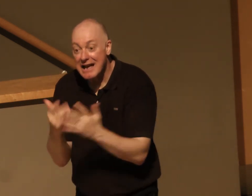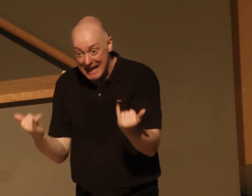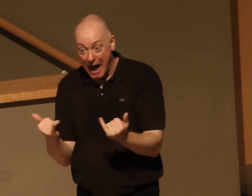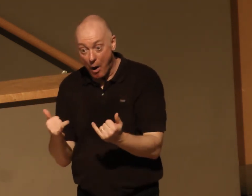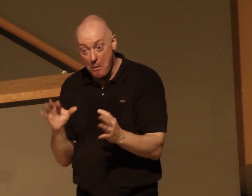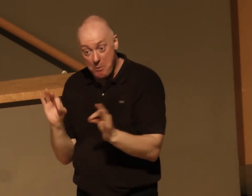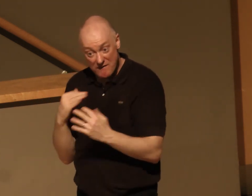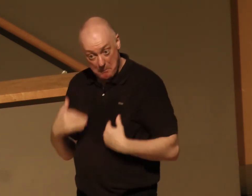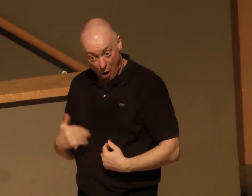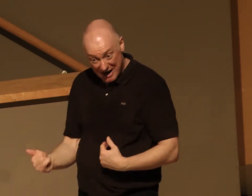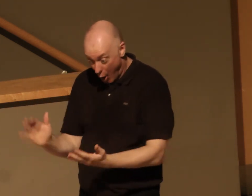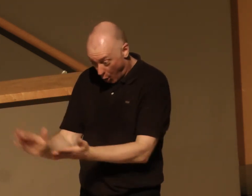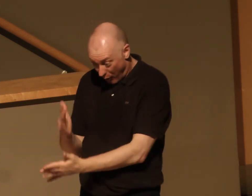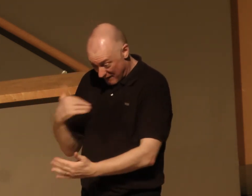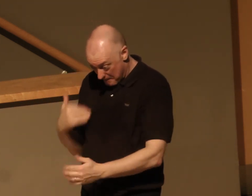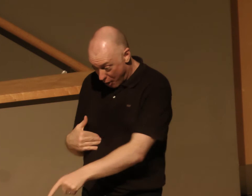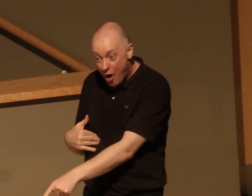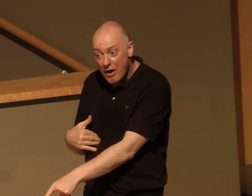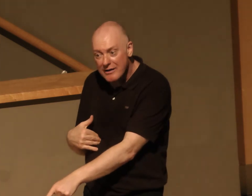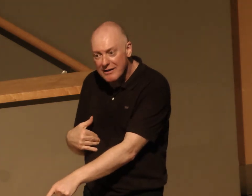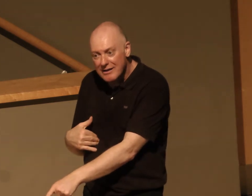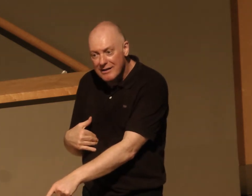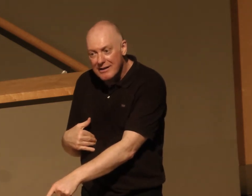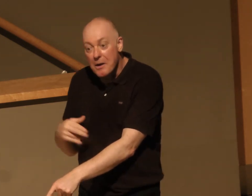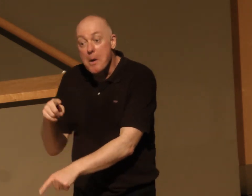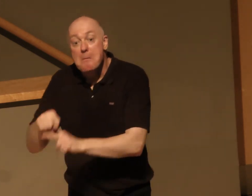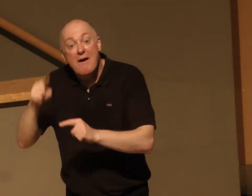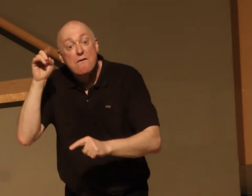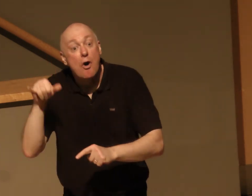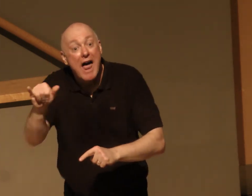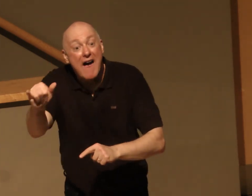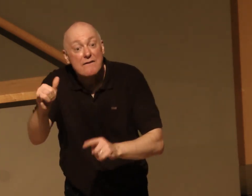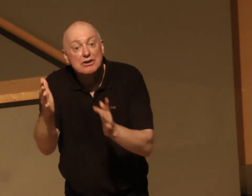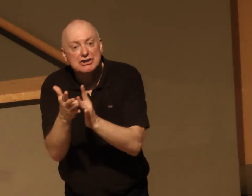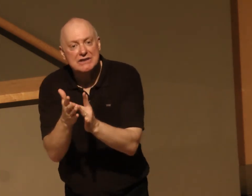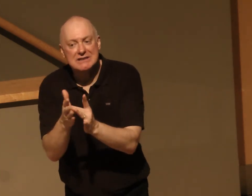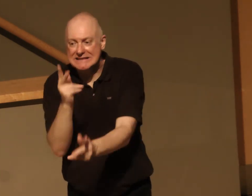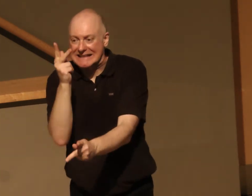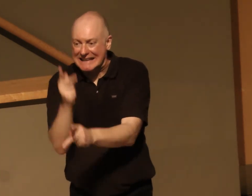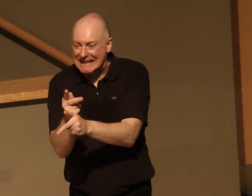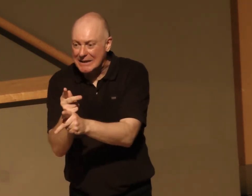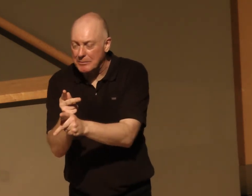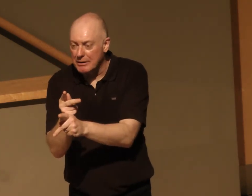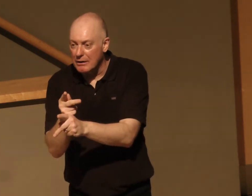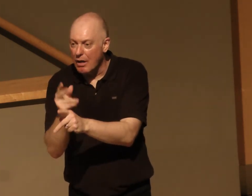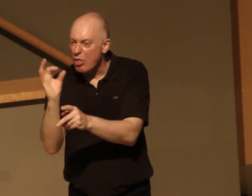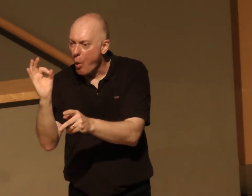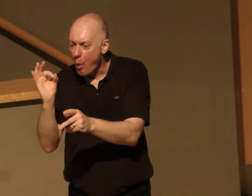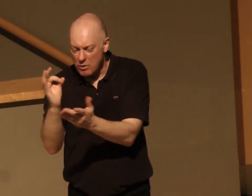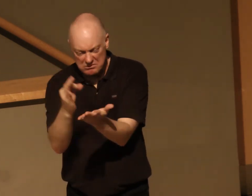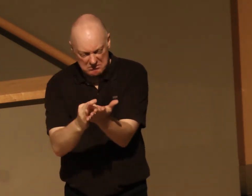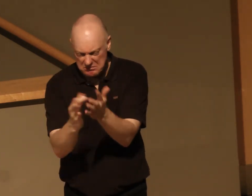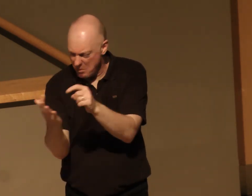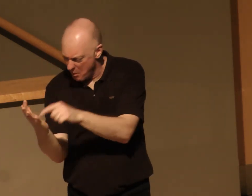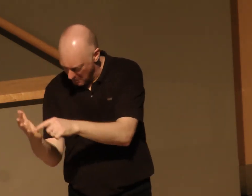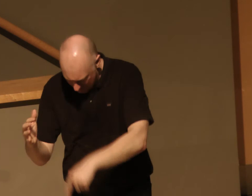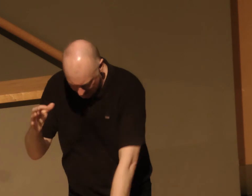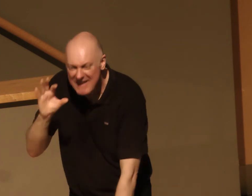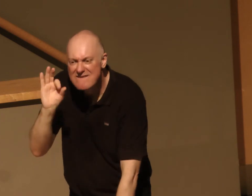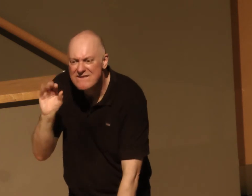body but in his body he will bear for all eternity the marks of his crucifixion because it will be a constant eternal reminder